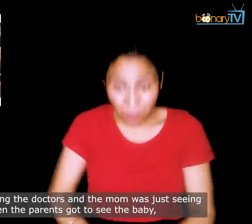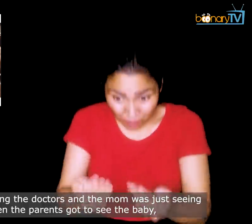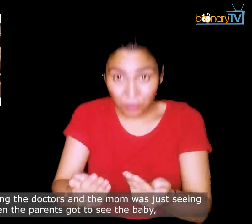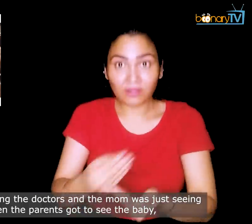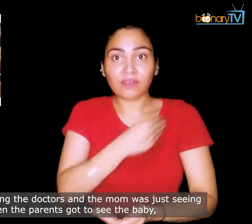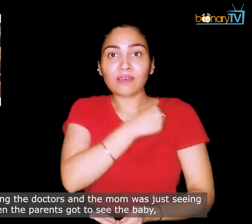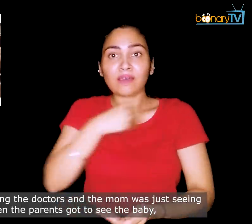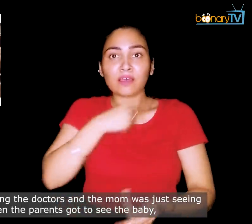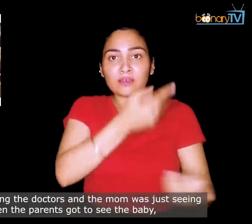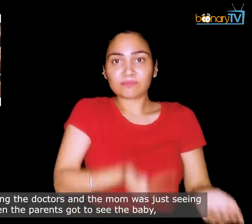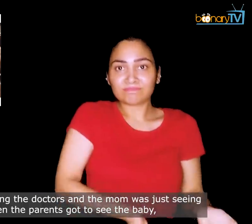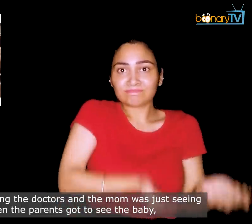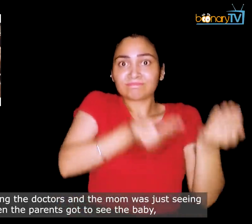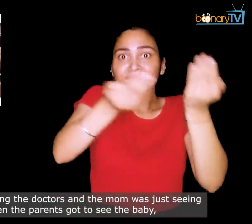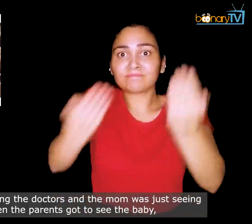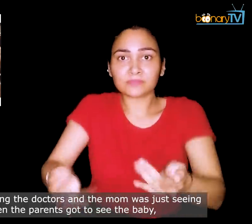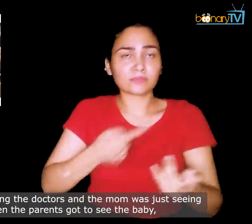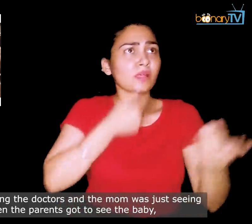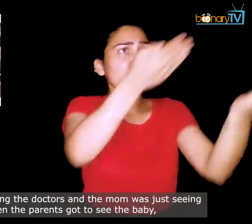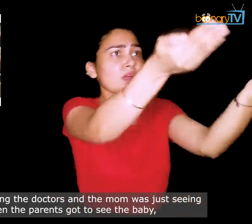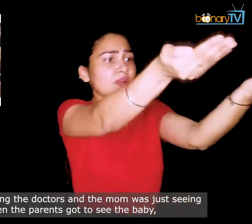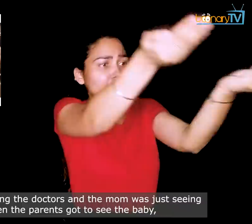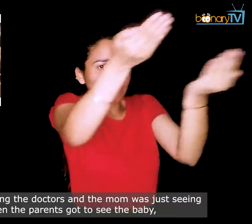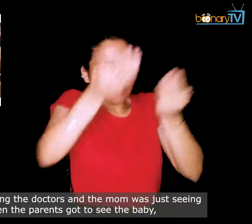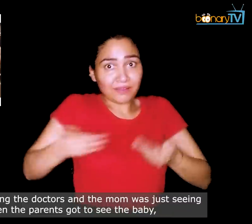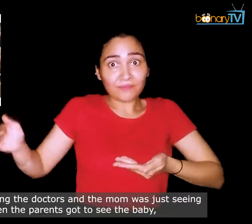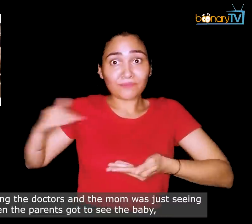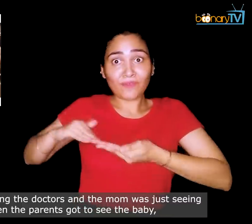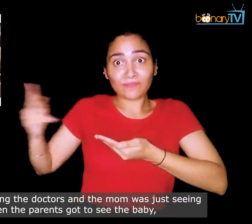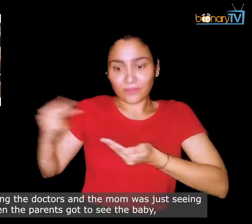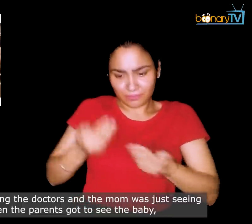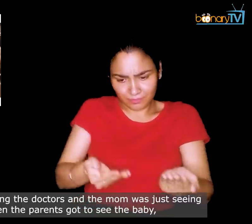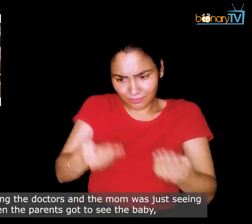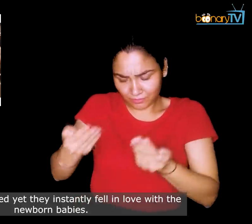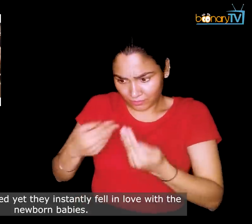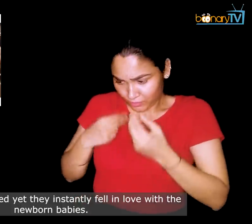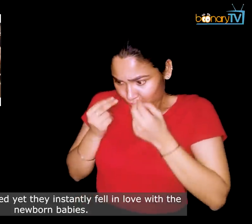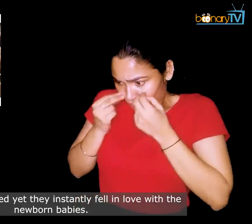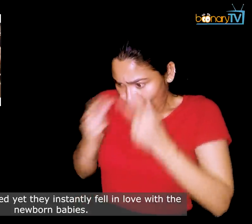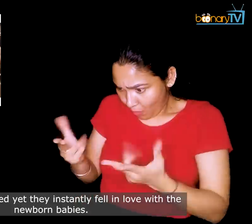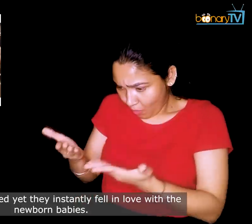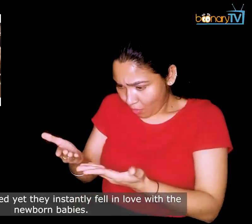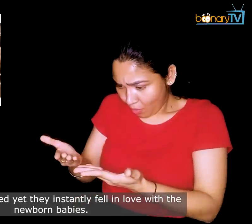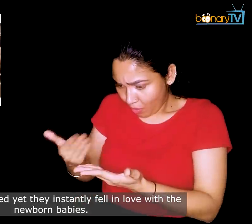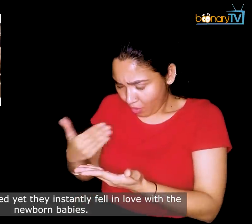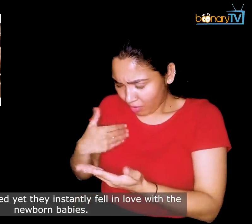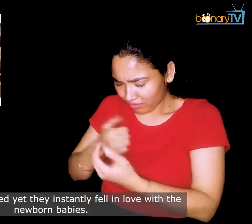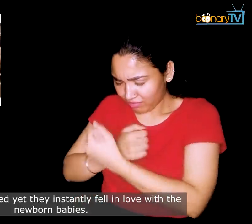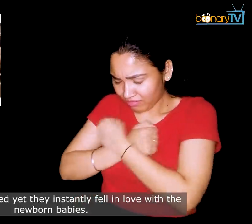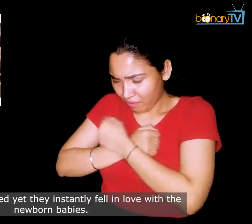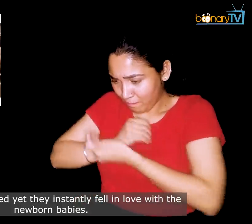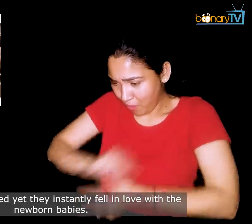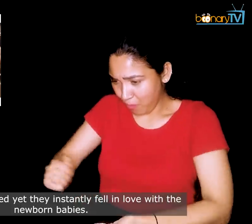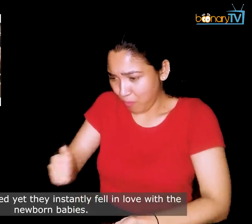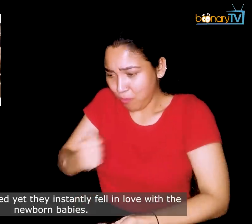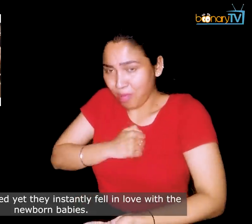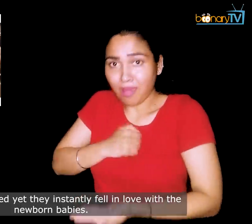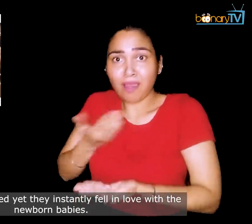seeing all this. When the parents got to see the baby, they were shocked. Yet, they instantly